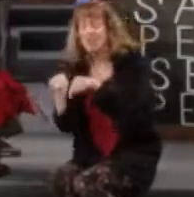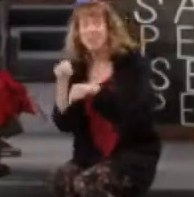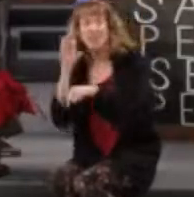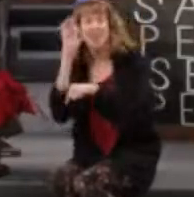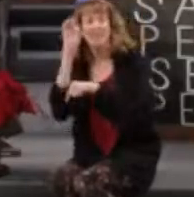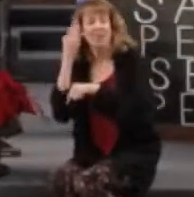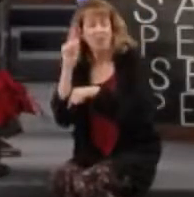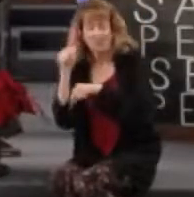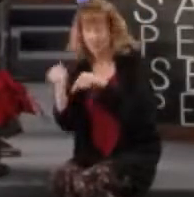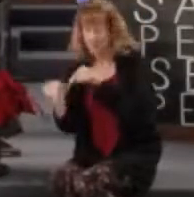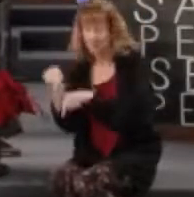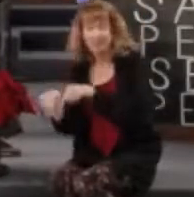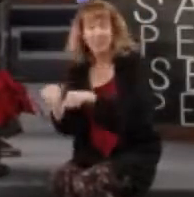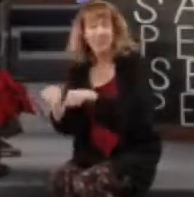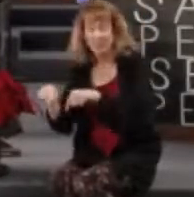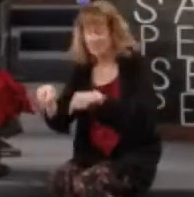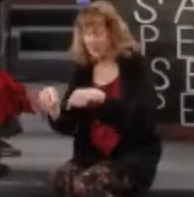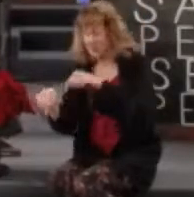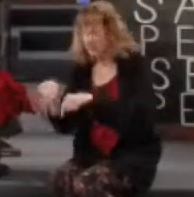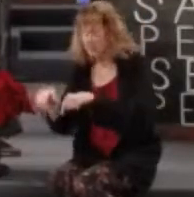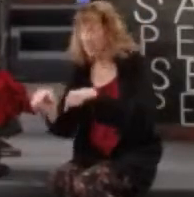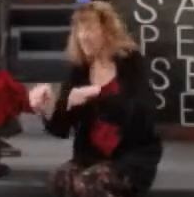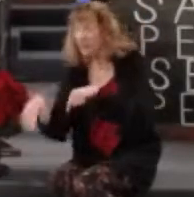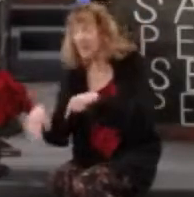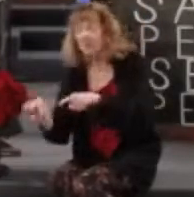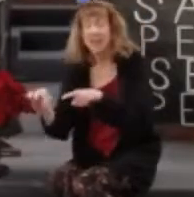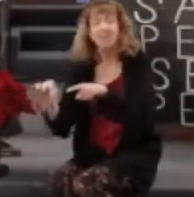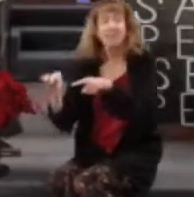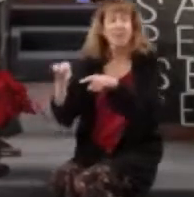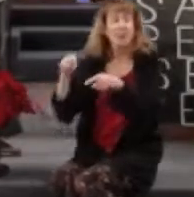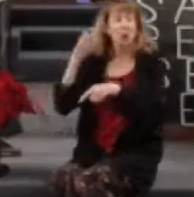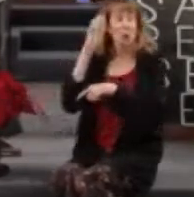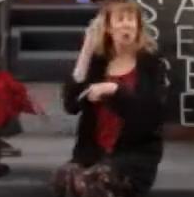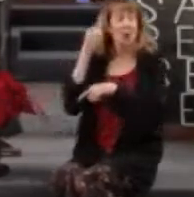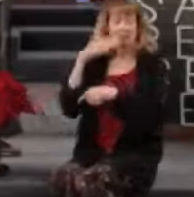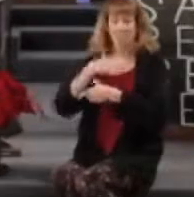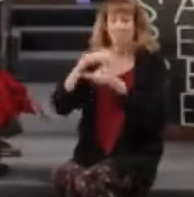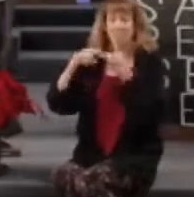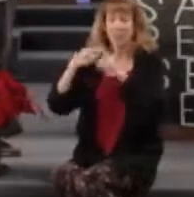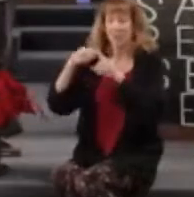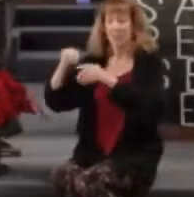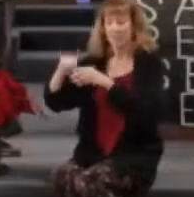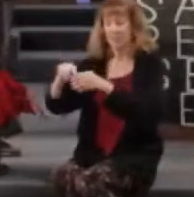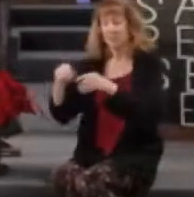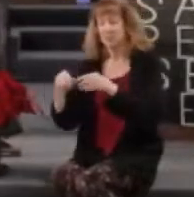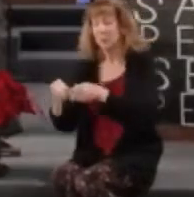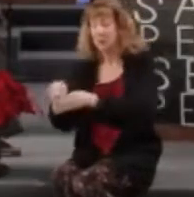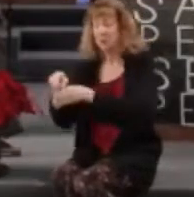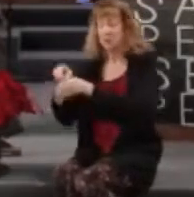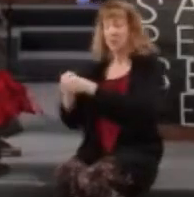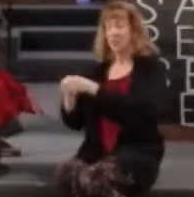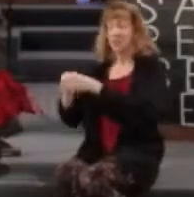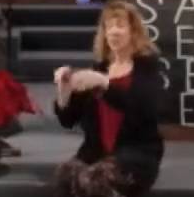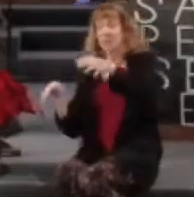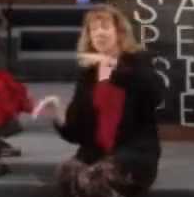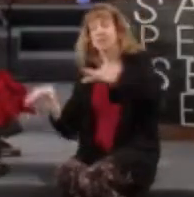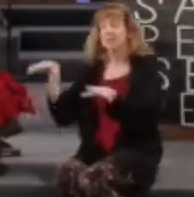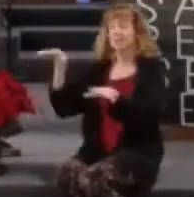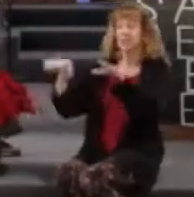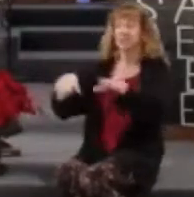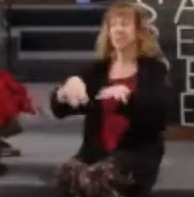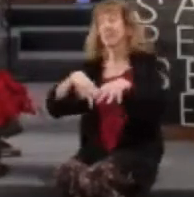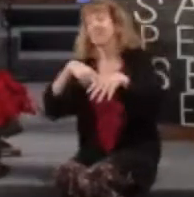his sock. He didn't have his shoes on, but he has socks on, and she stepped on the end of his sock. And when he tried to step back, he lost his balance and he